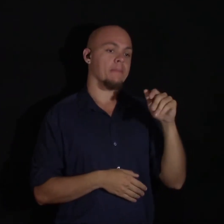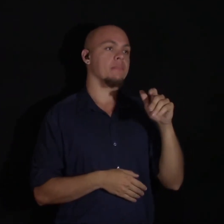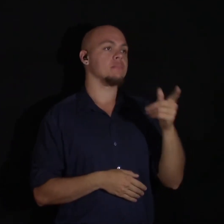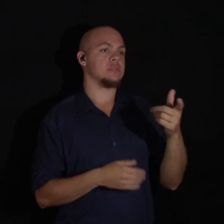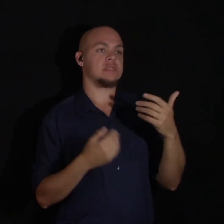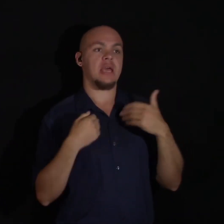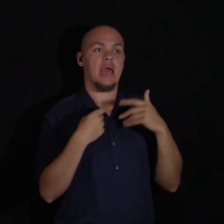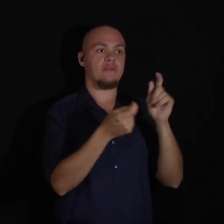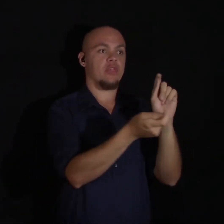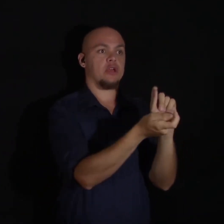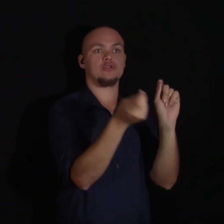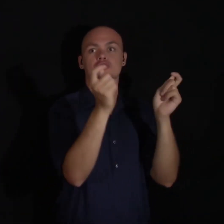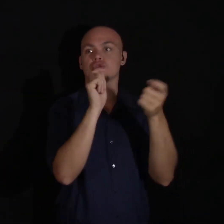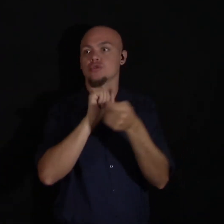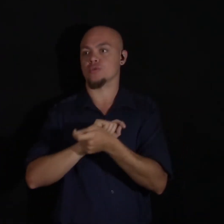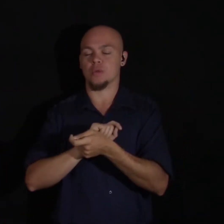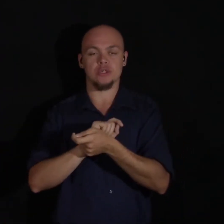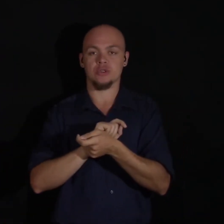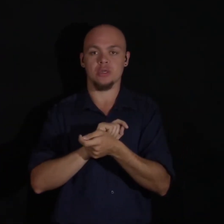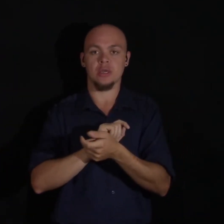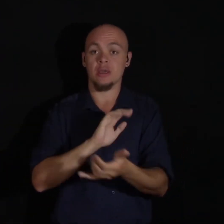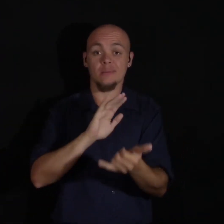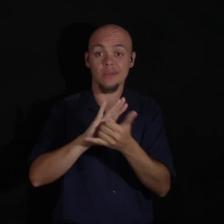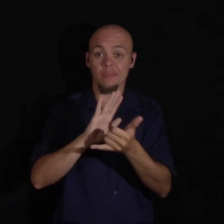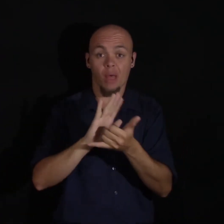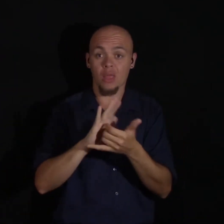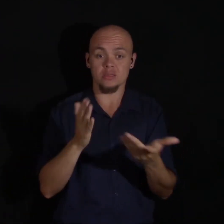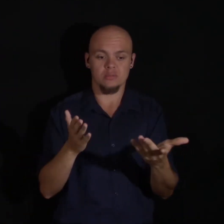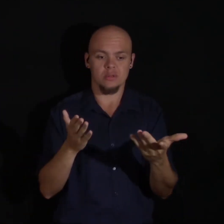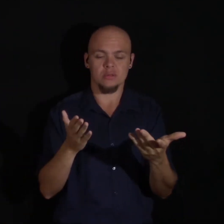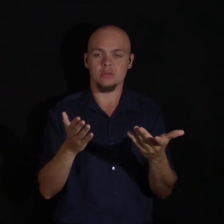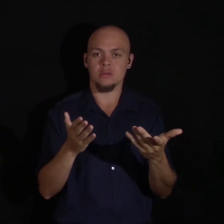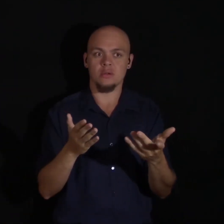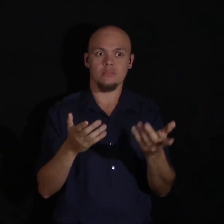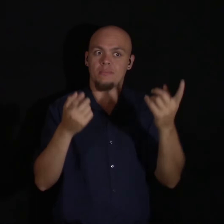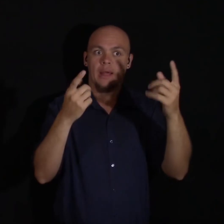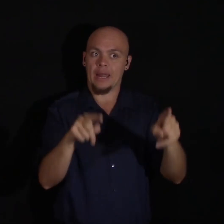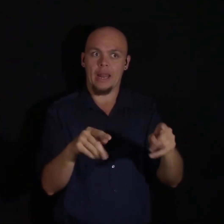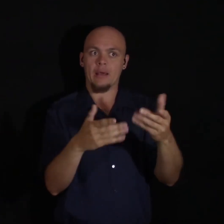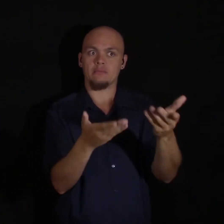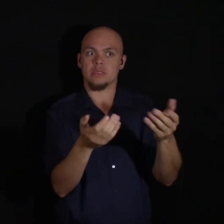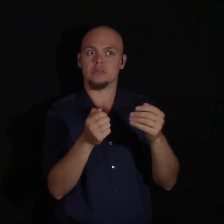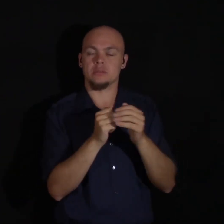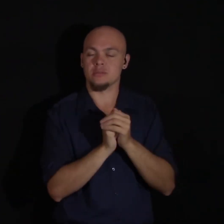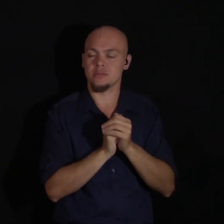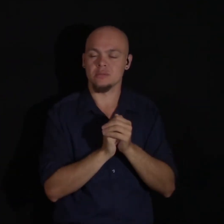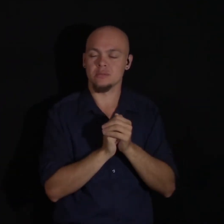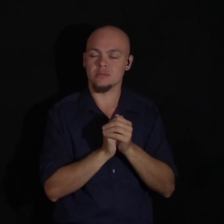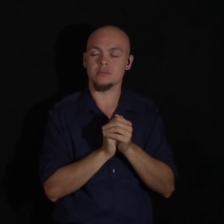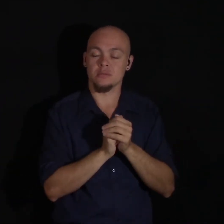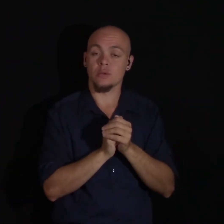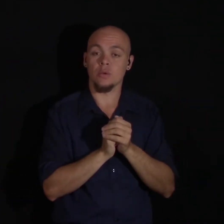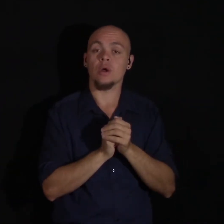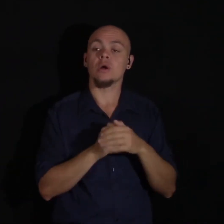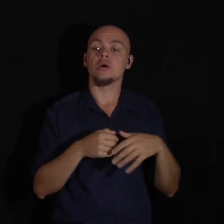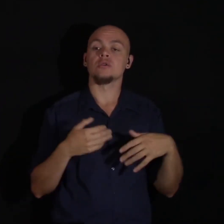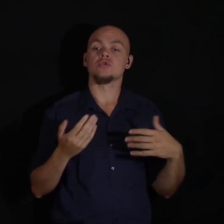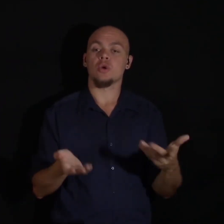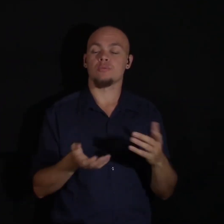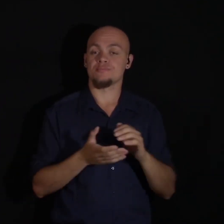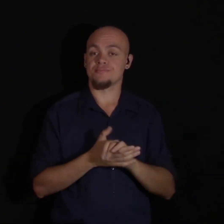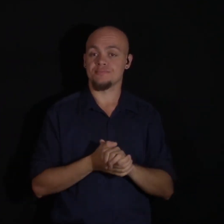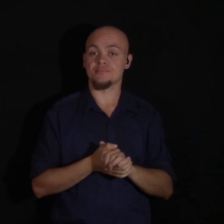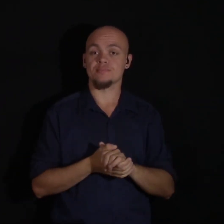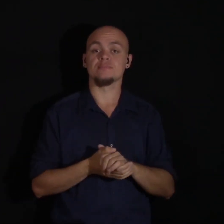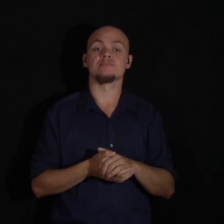to switch from one sexual attraction to another with such apparent ease. So Colin